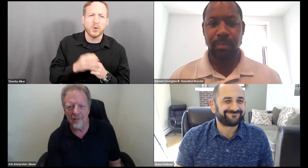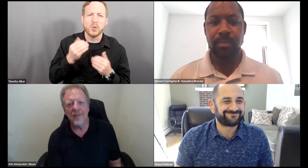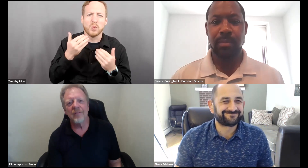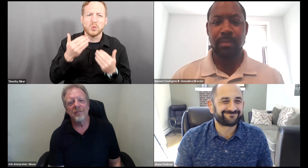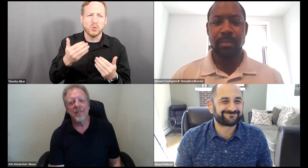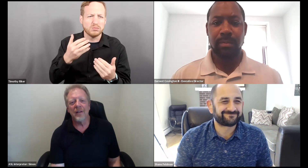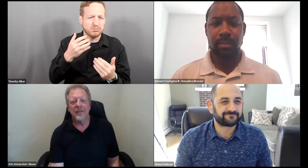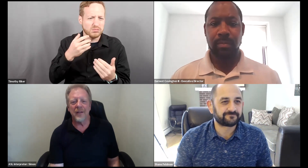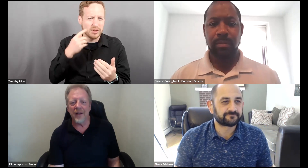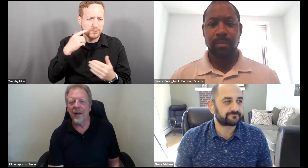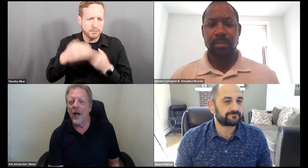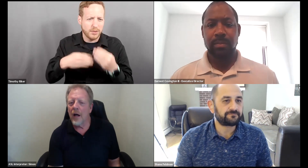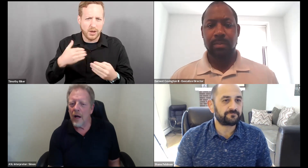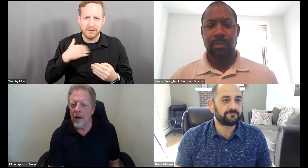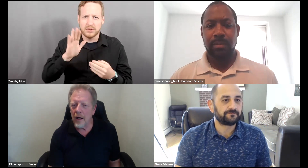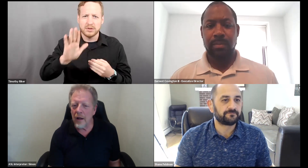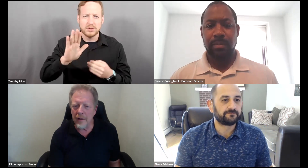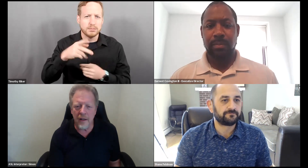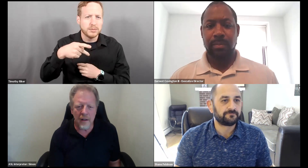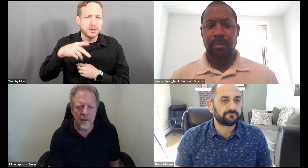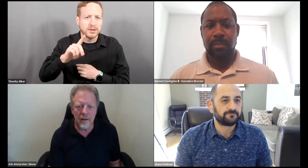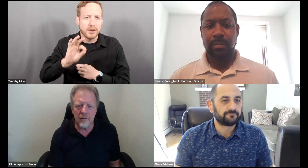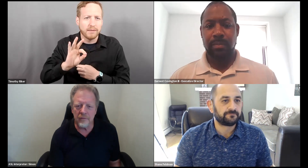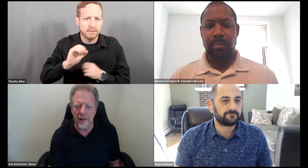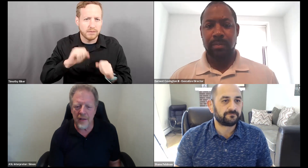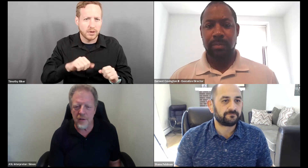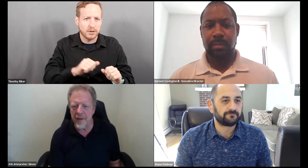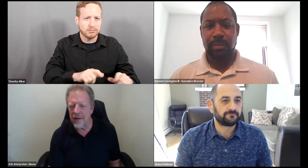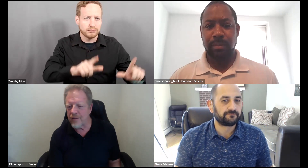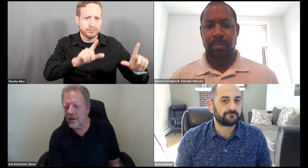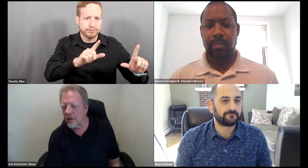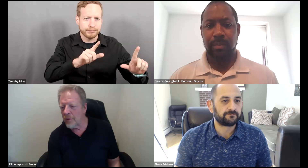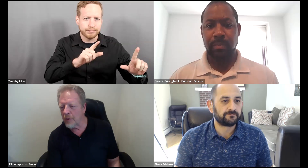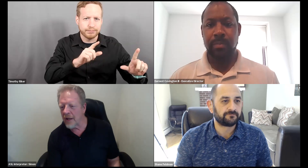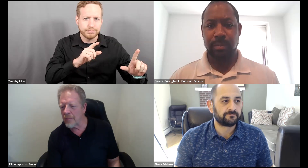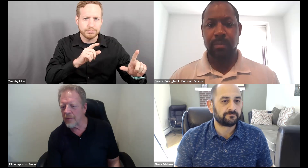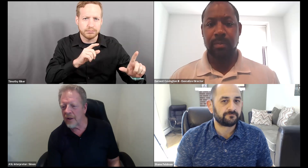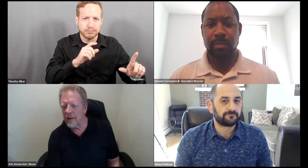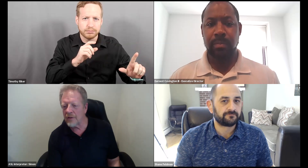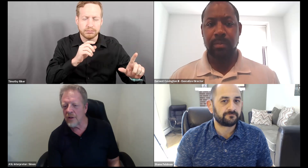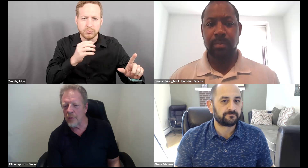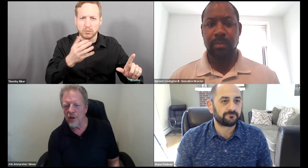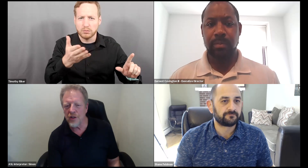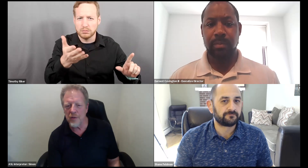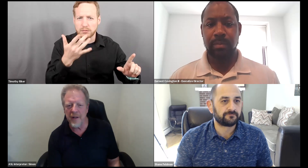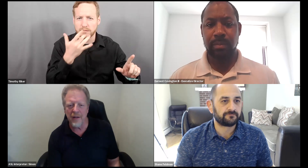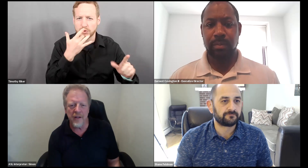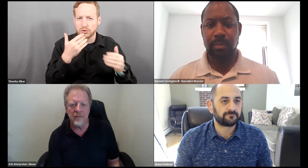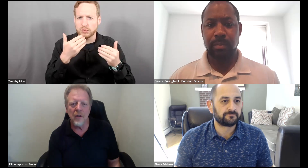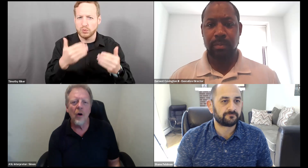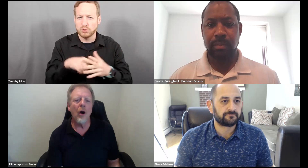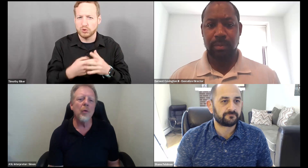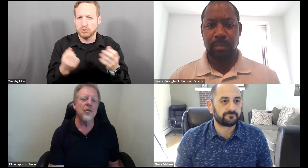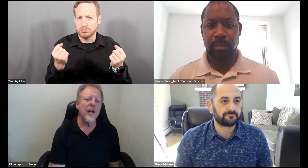now? Okay. I think he has his PDF file. Can we put that up so that we can share his PDF